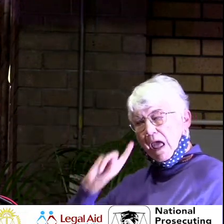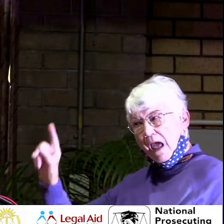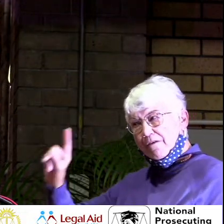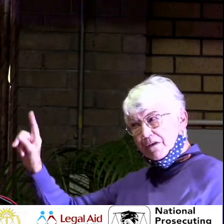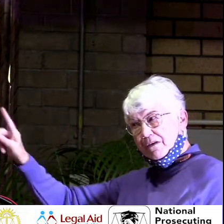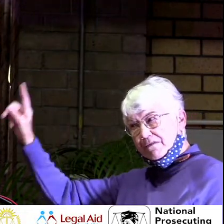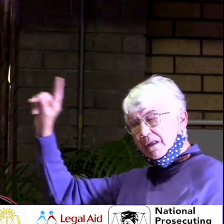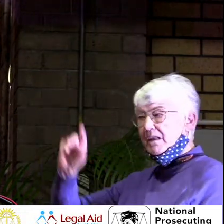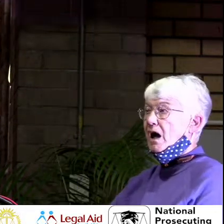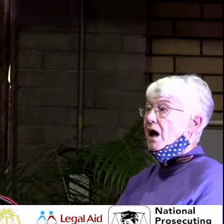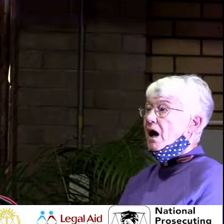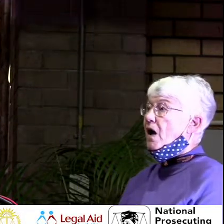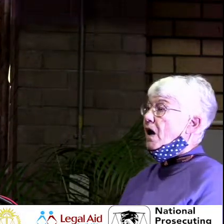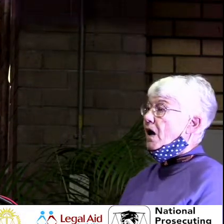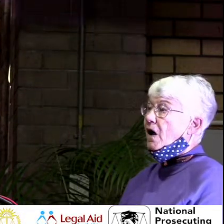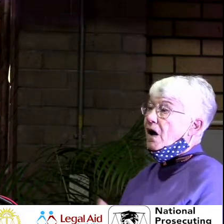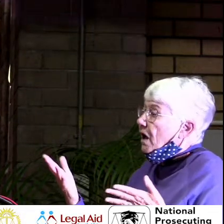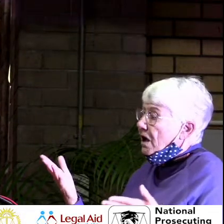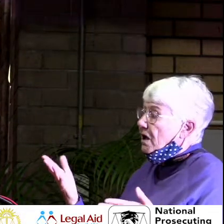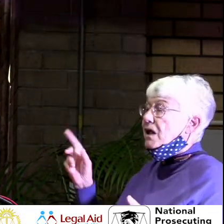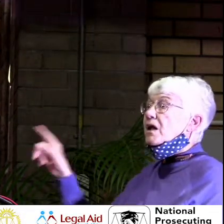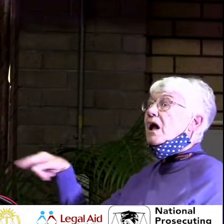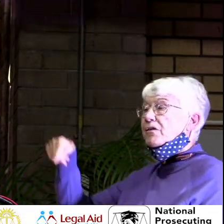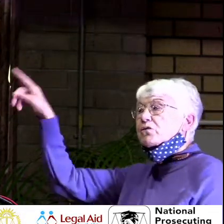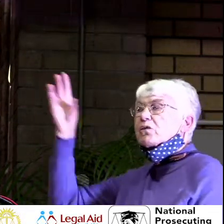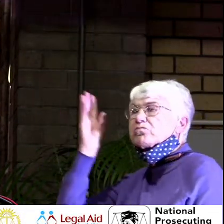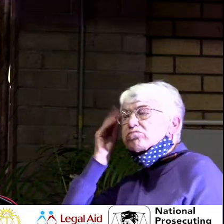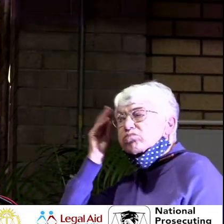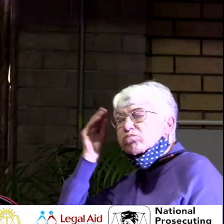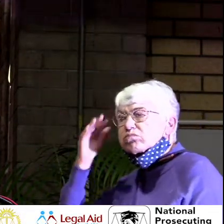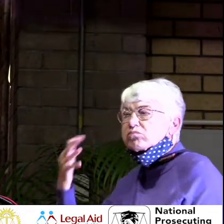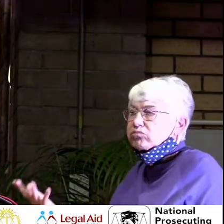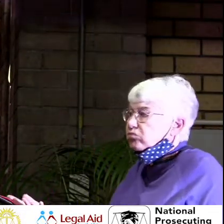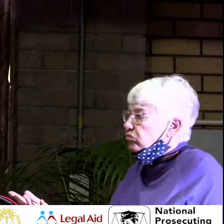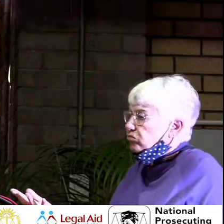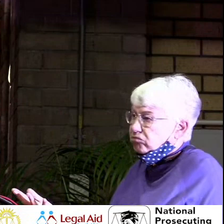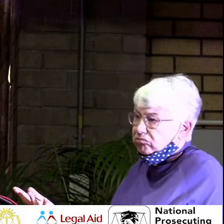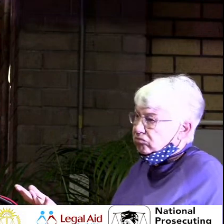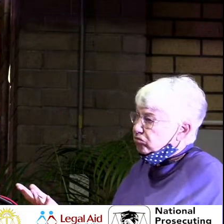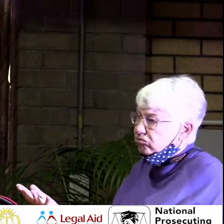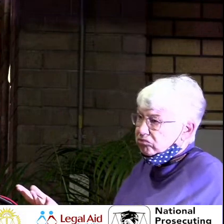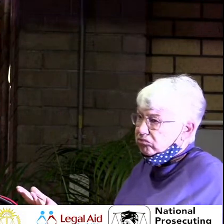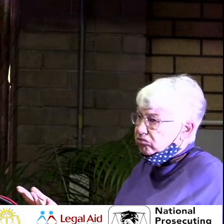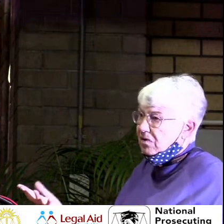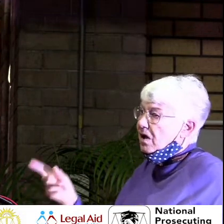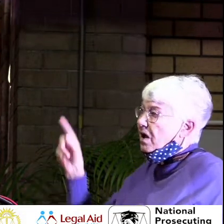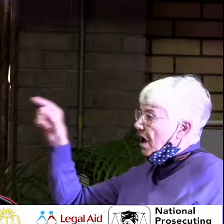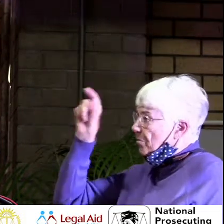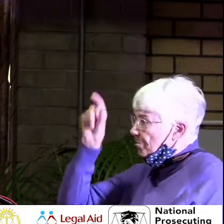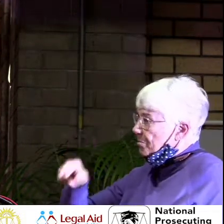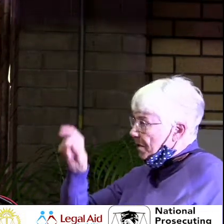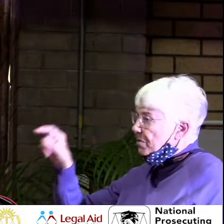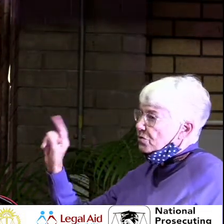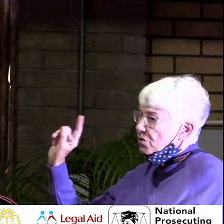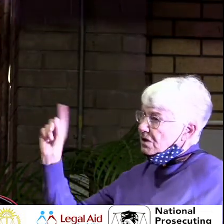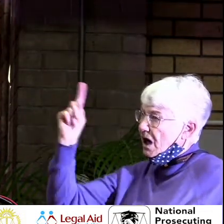with the station commander, but I don't think that is the case. And there's also volunteers.